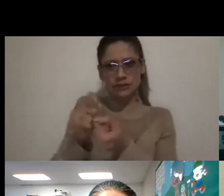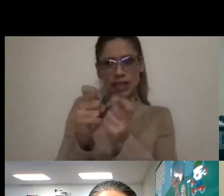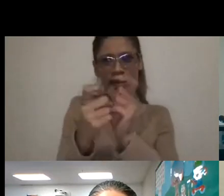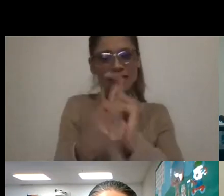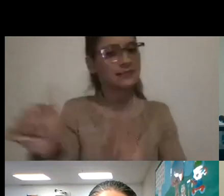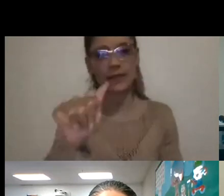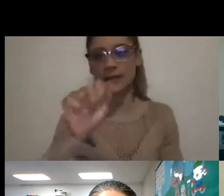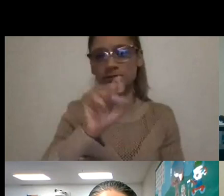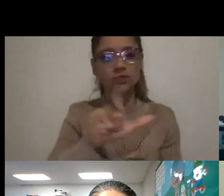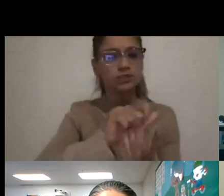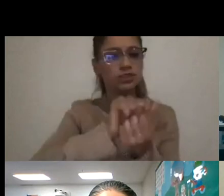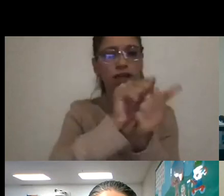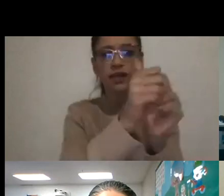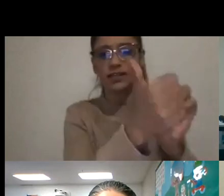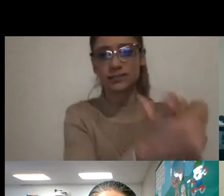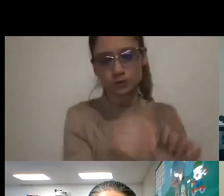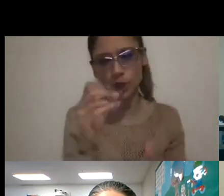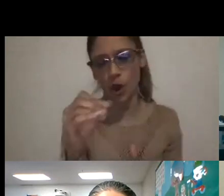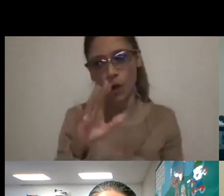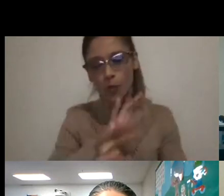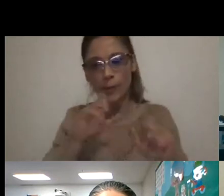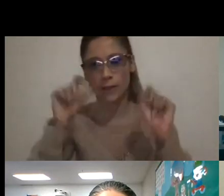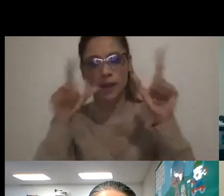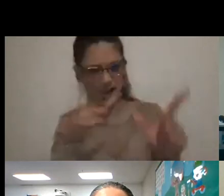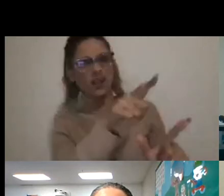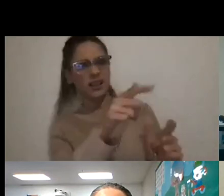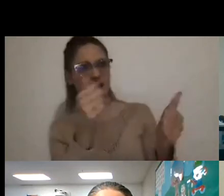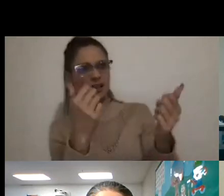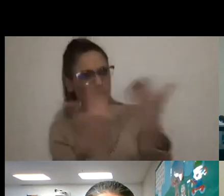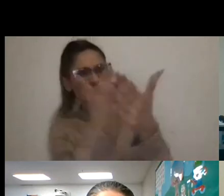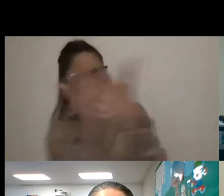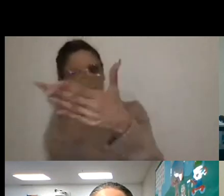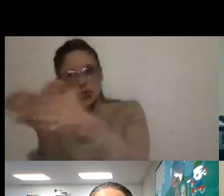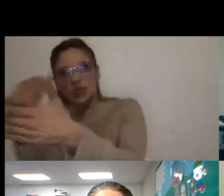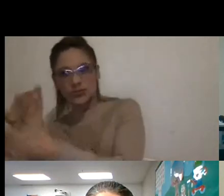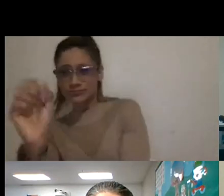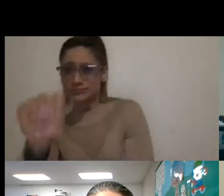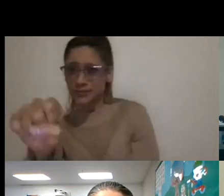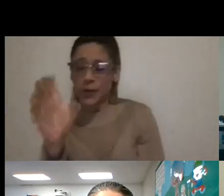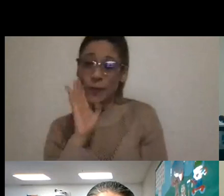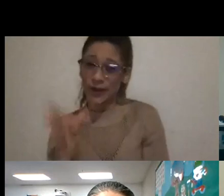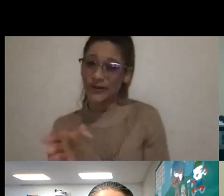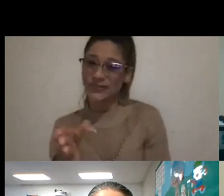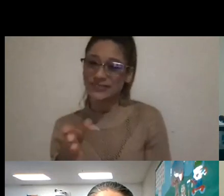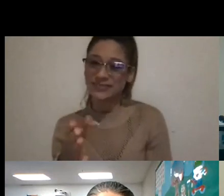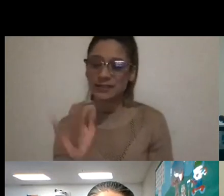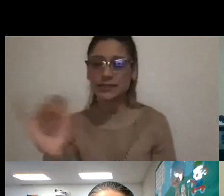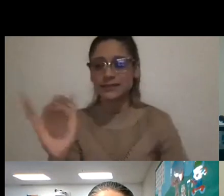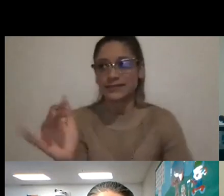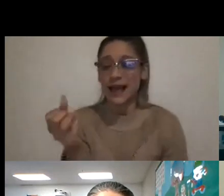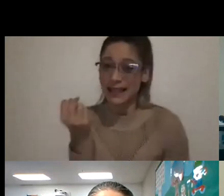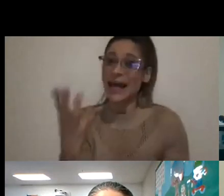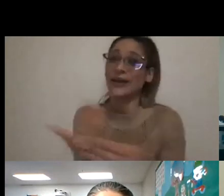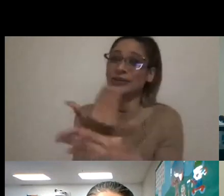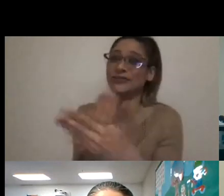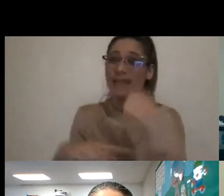So this generation signs aren't the same as the last one in years past. So it is a surprise that new signs are showing